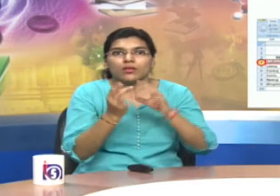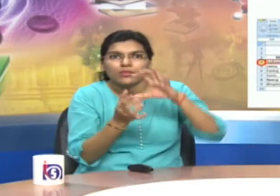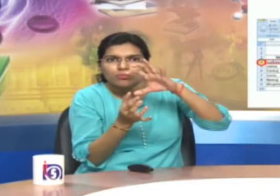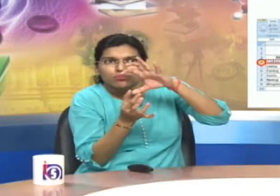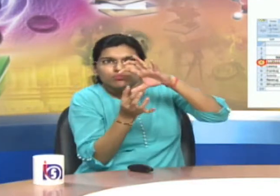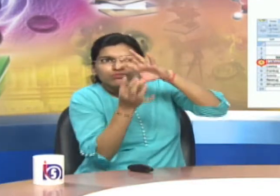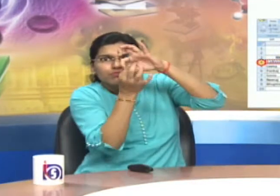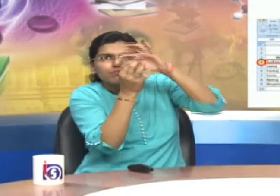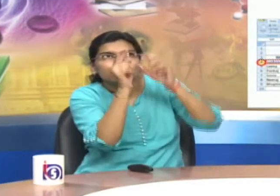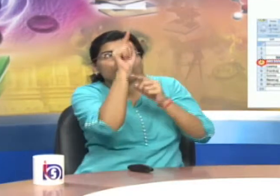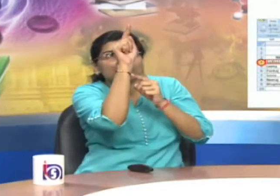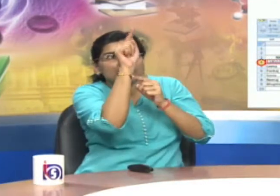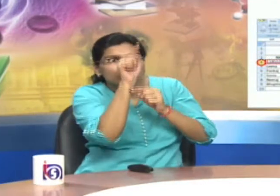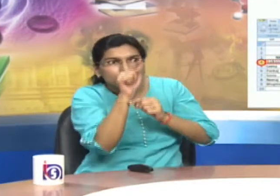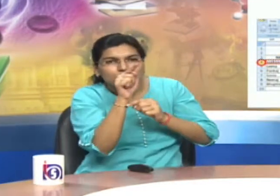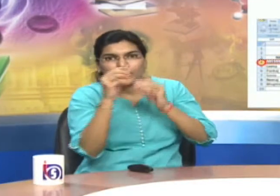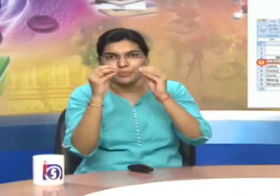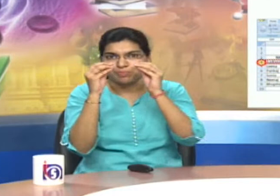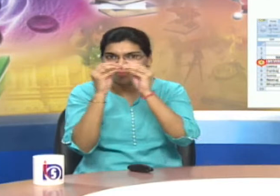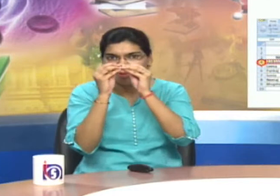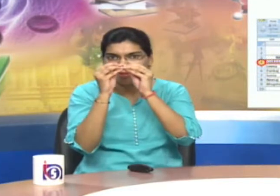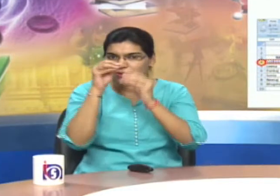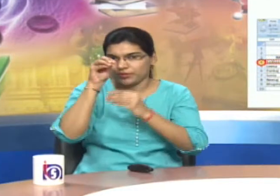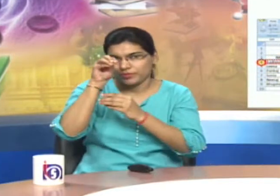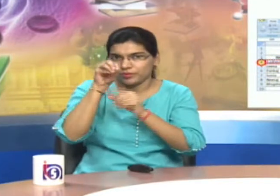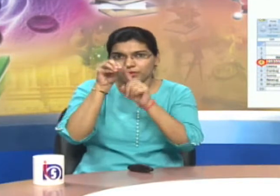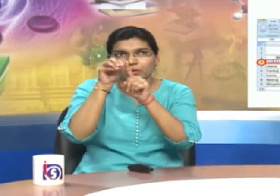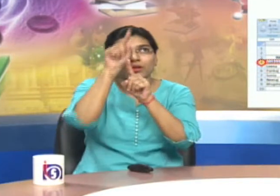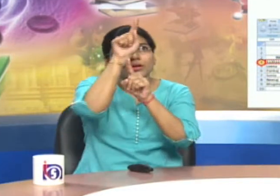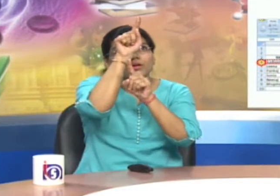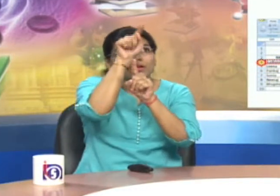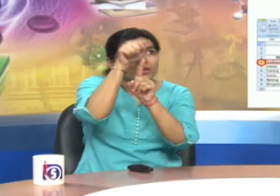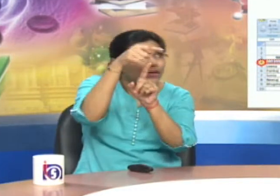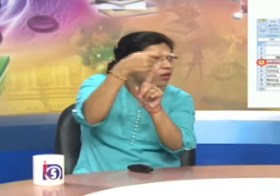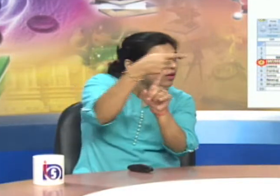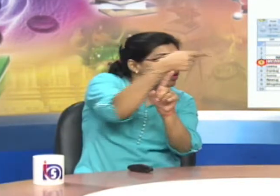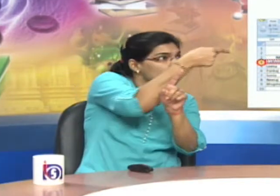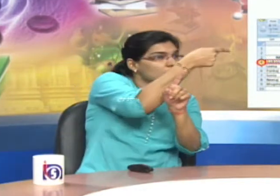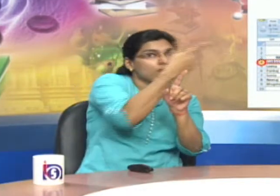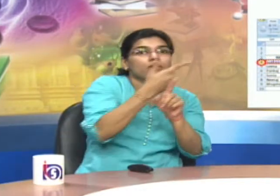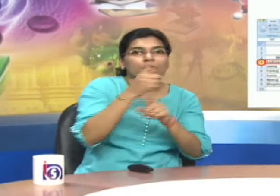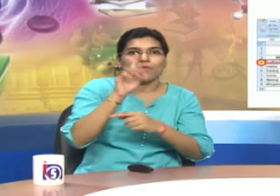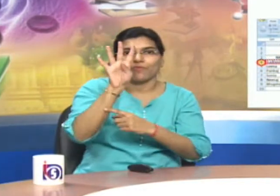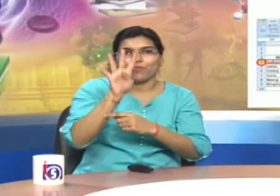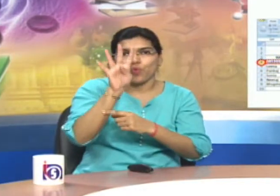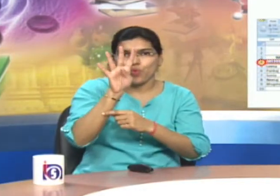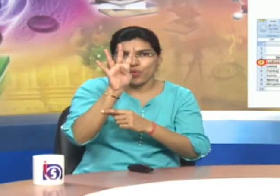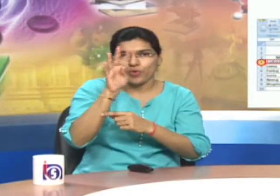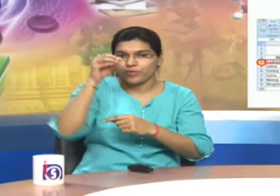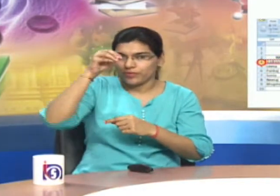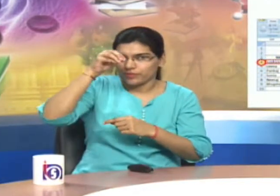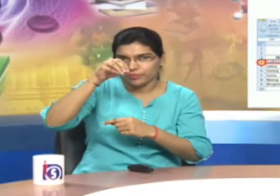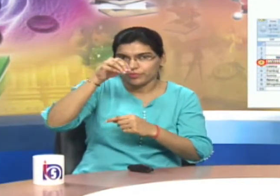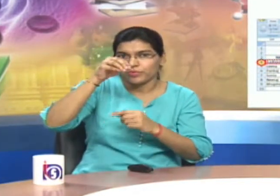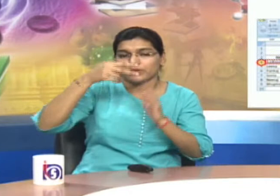to select that range, from which range till which range. For example, in this table which is on the